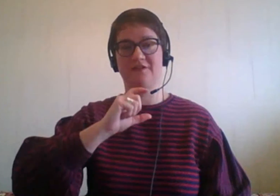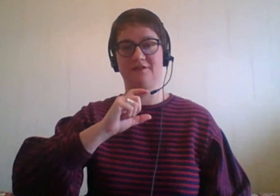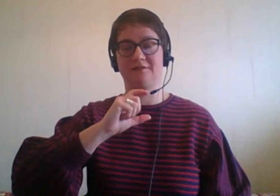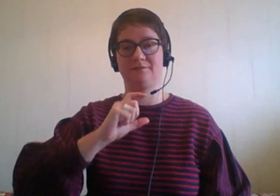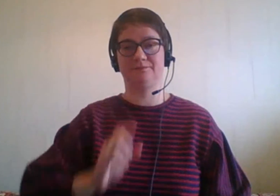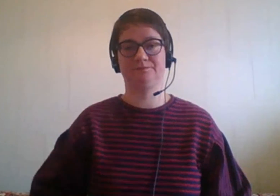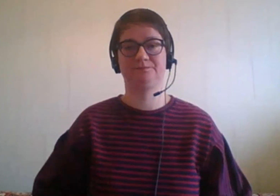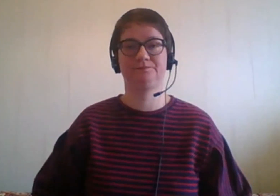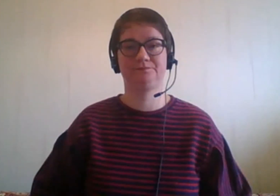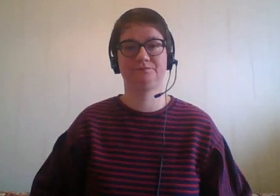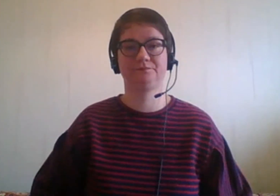confident.